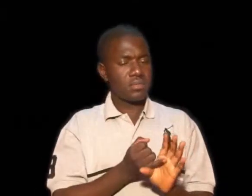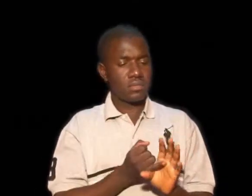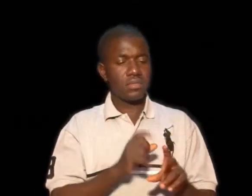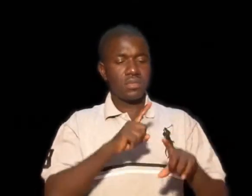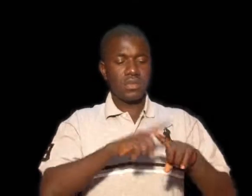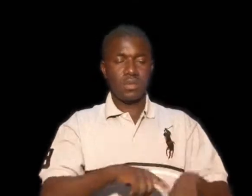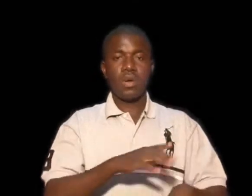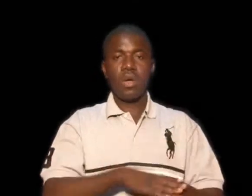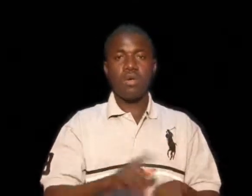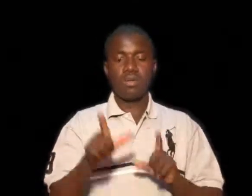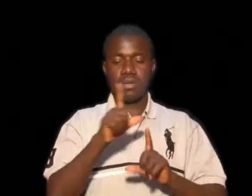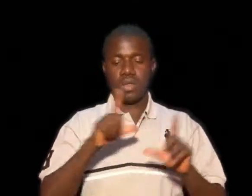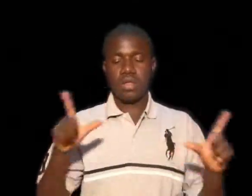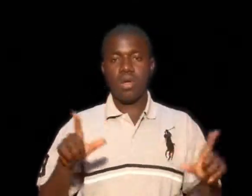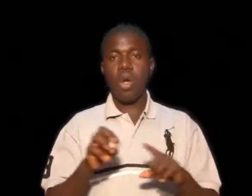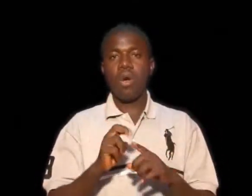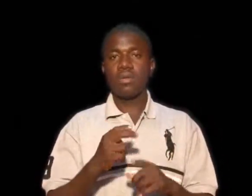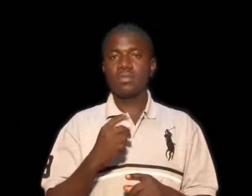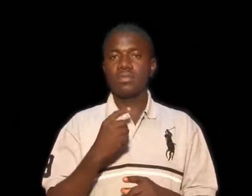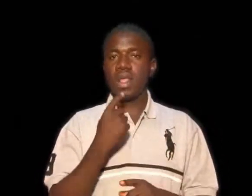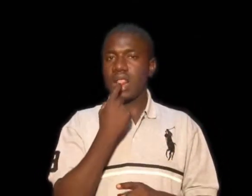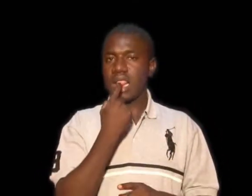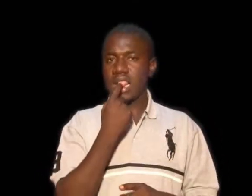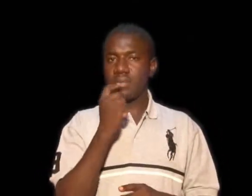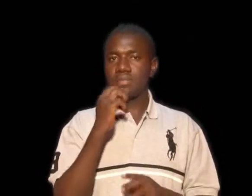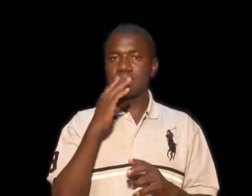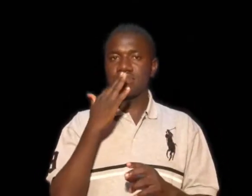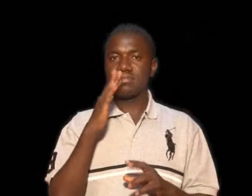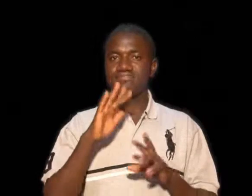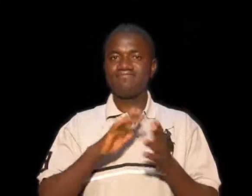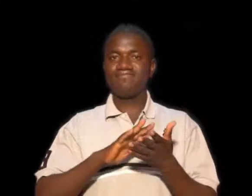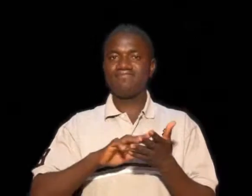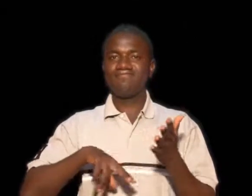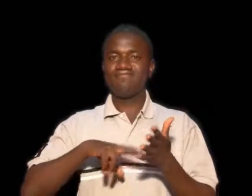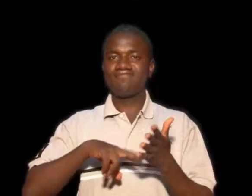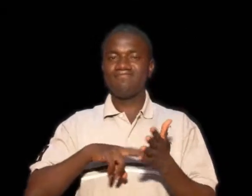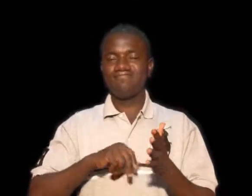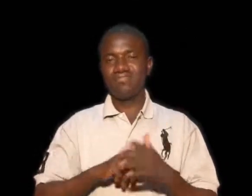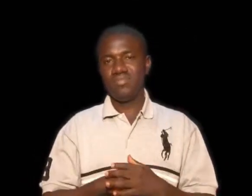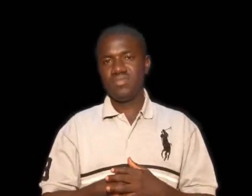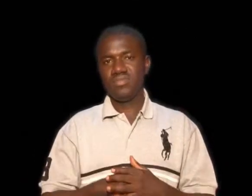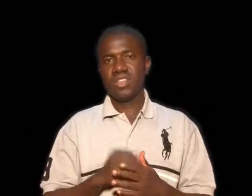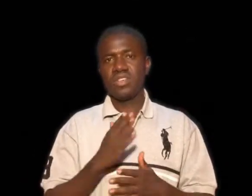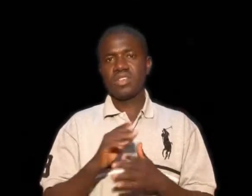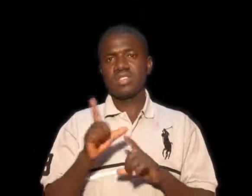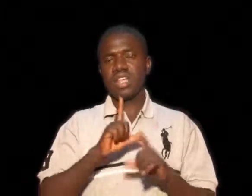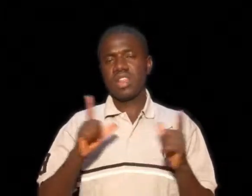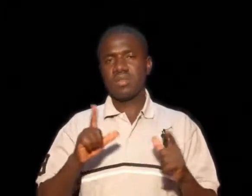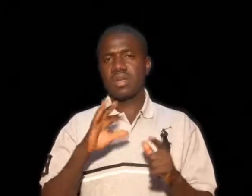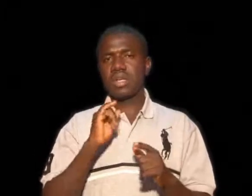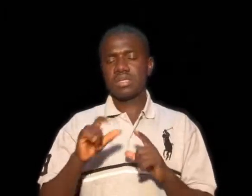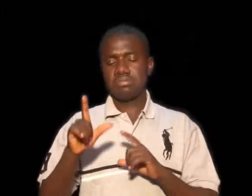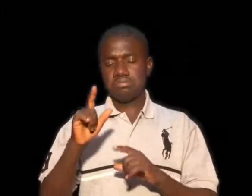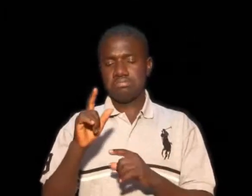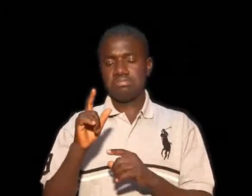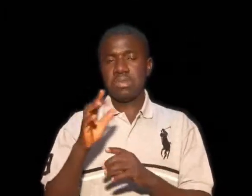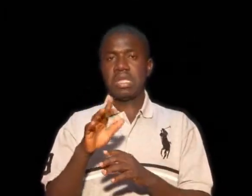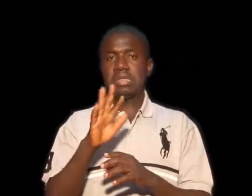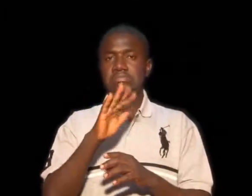hearing impairment rely on sign language or lip reading. Sign language, sometimes referred to as finger spelling, is a